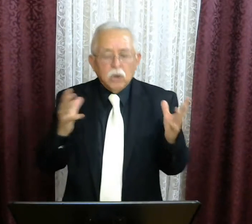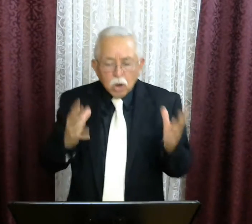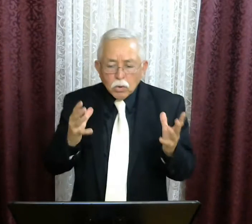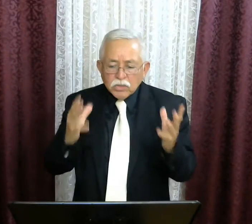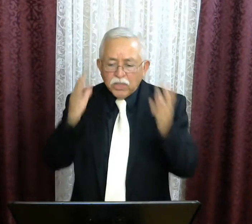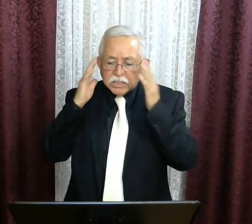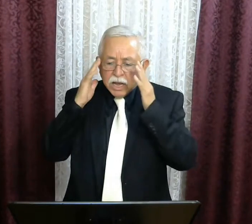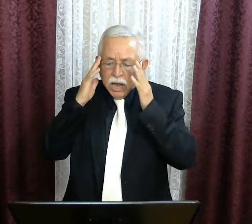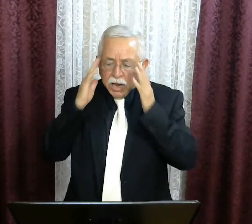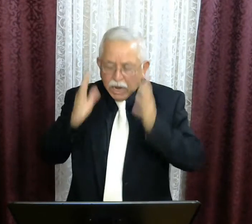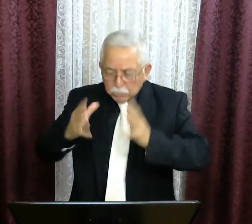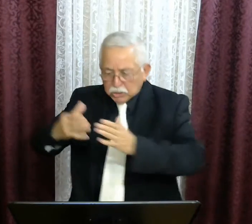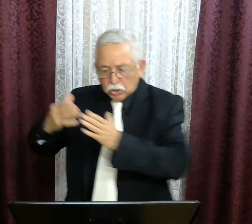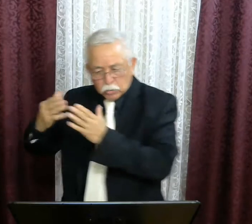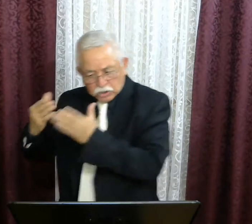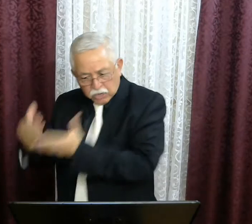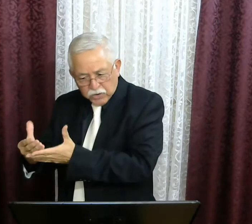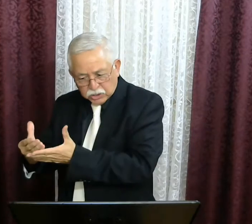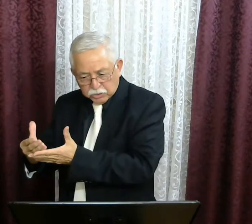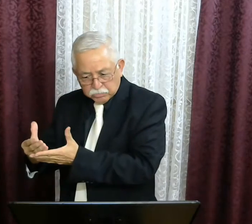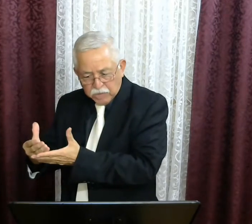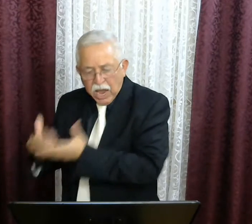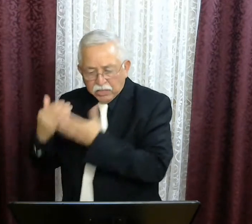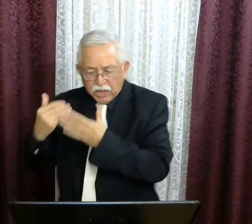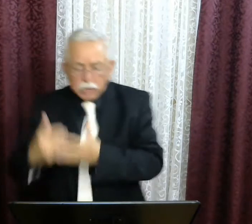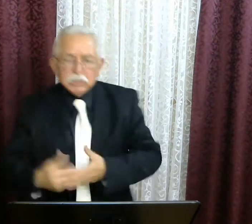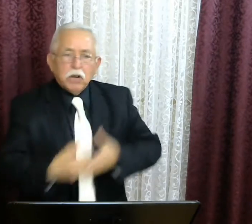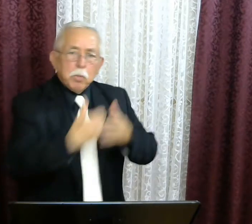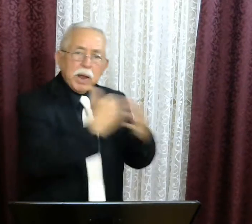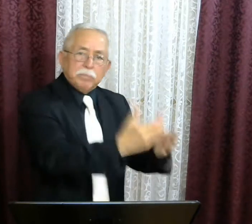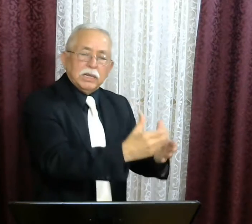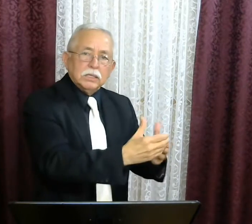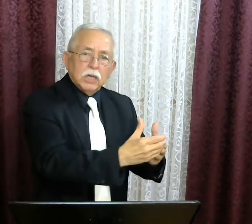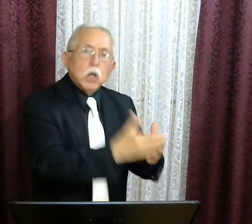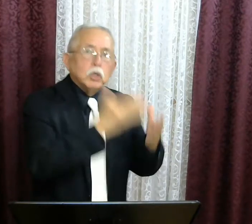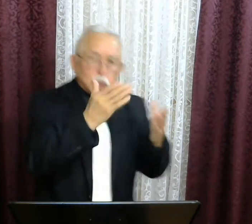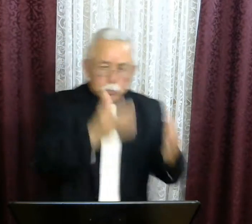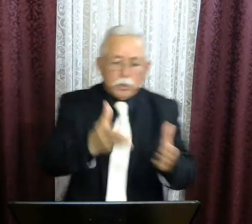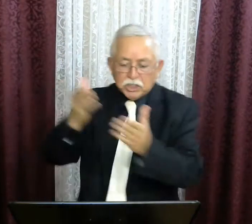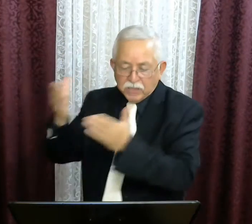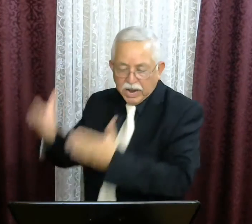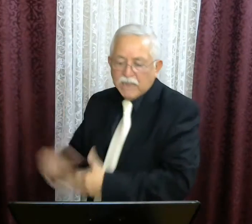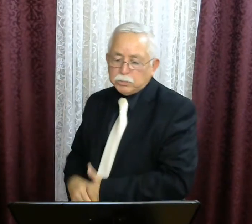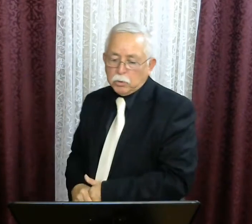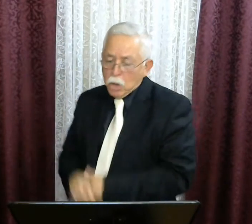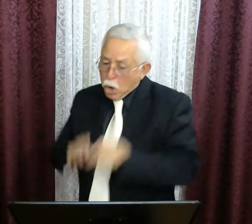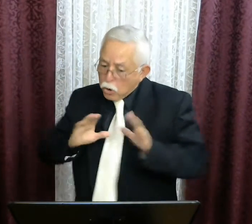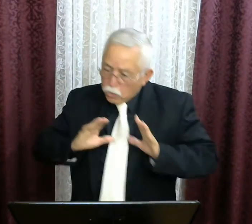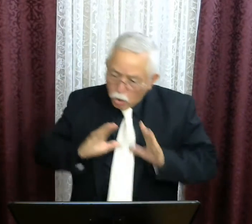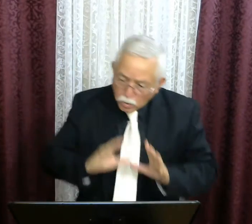Knowing this, that God bless us with salvation and then give us a commandment to preach the gospel. Knowing